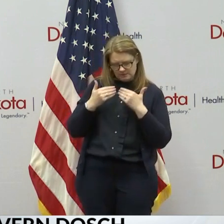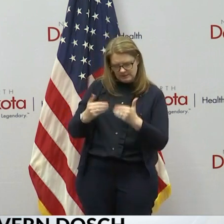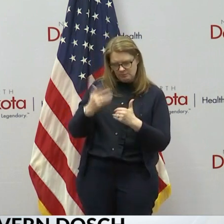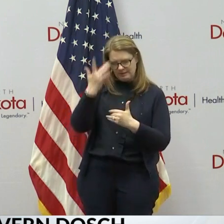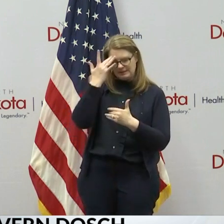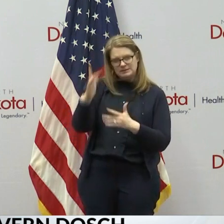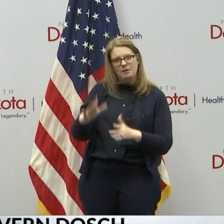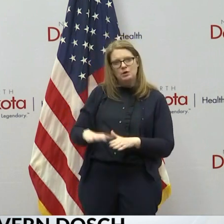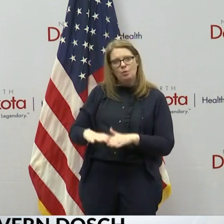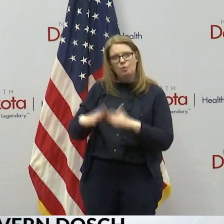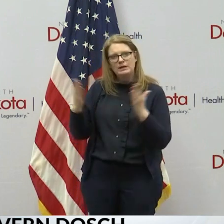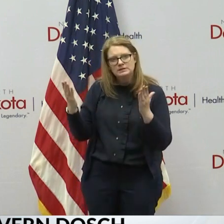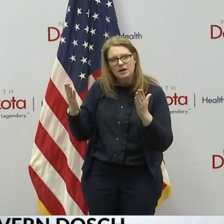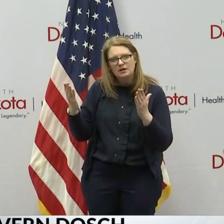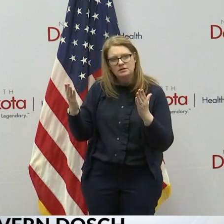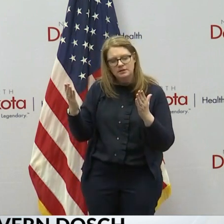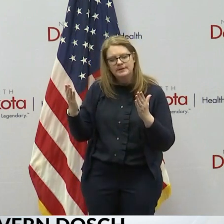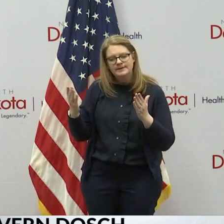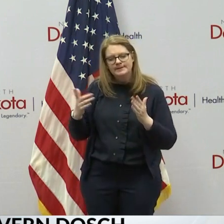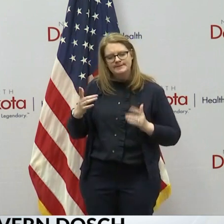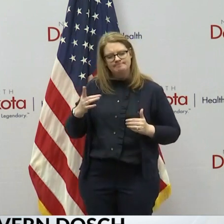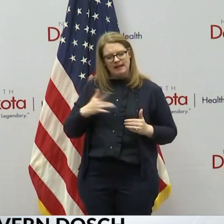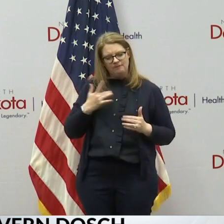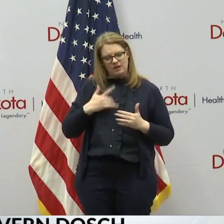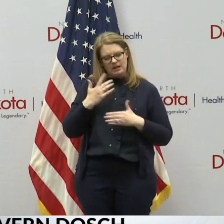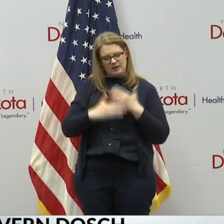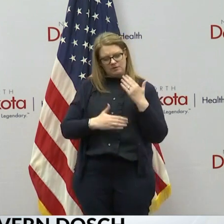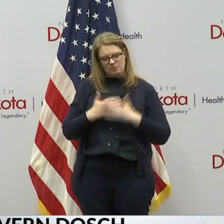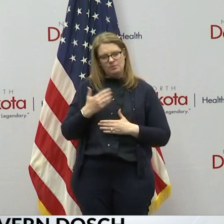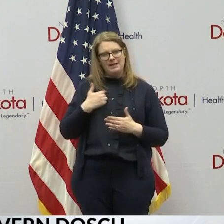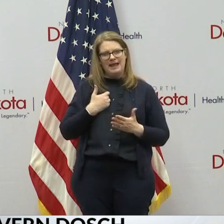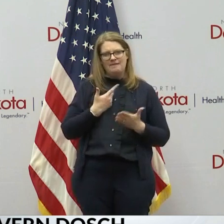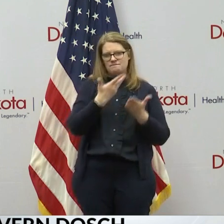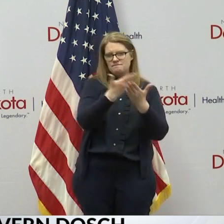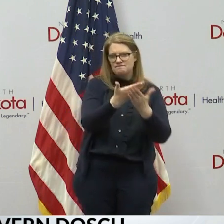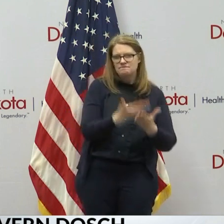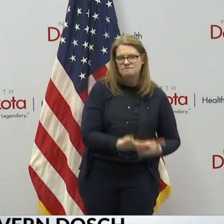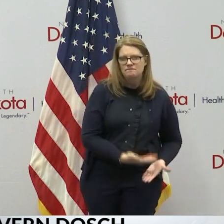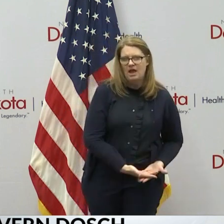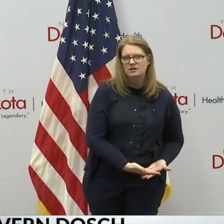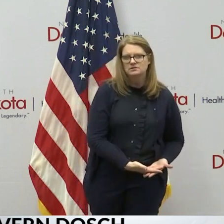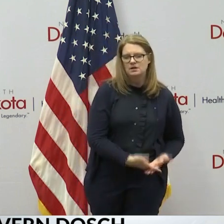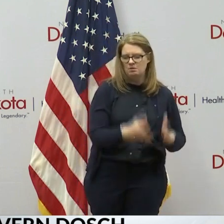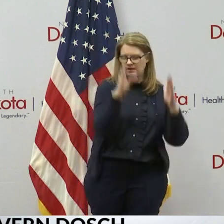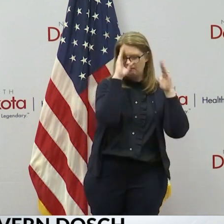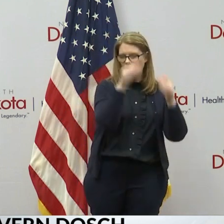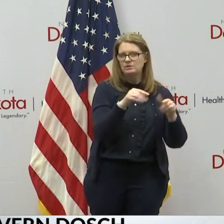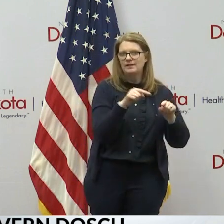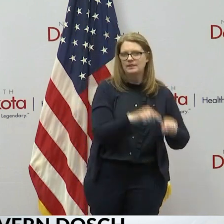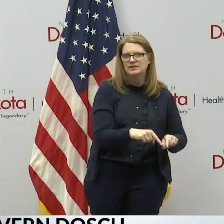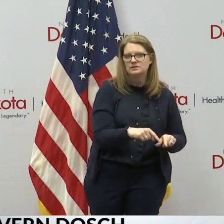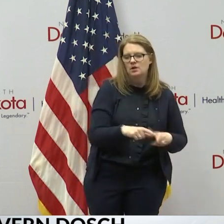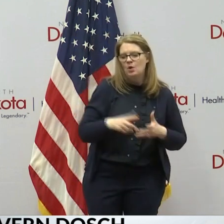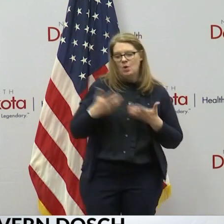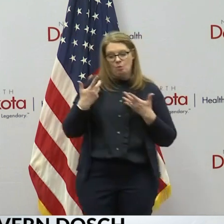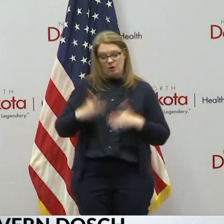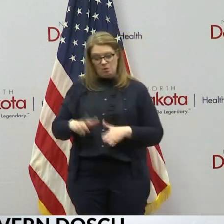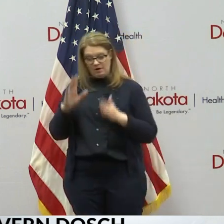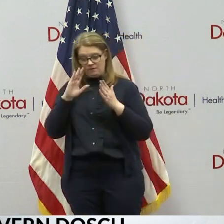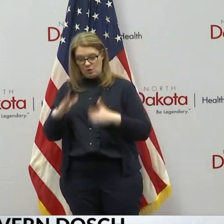of having the facts that we need to proceed with facts, not fear, That has been our